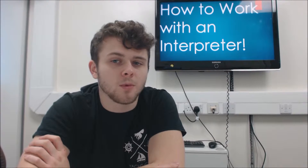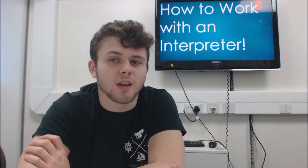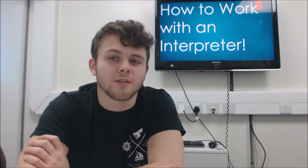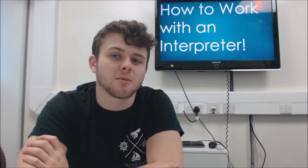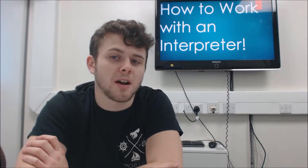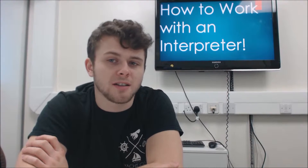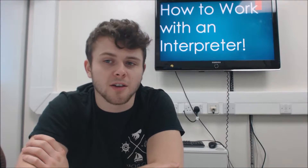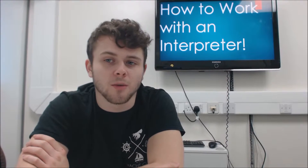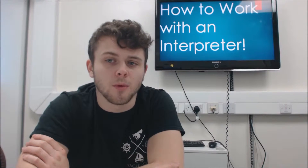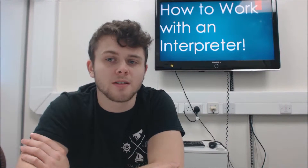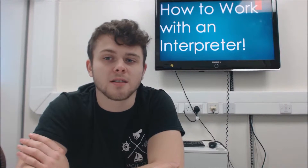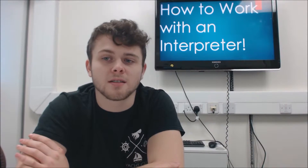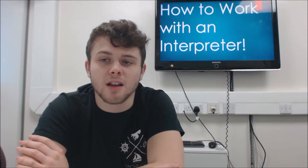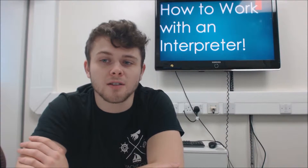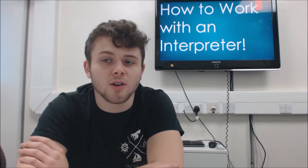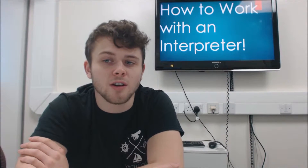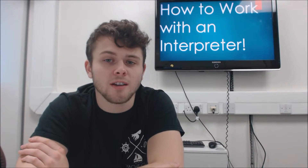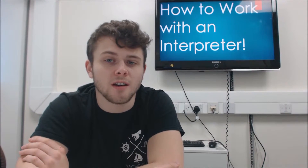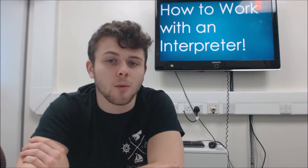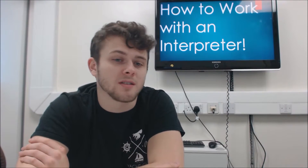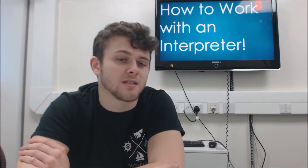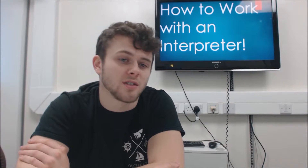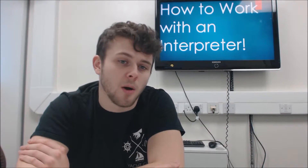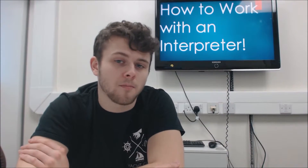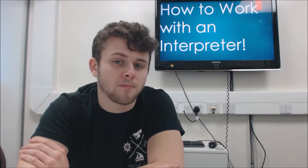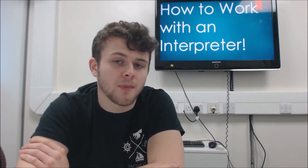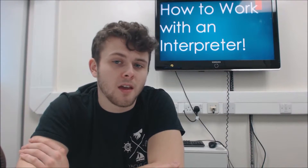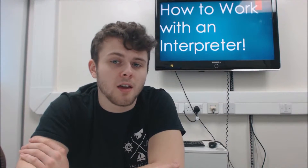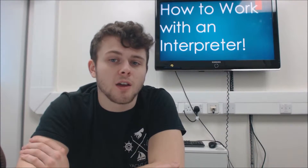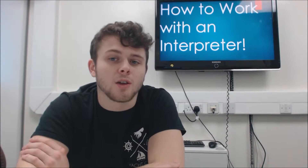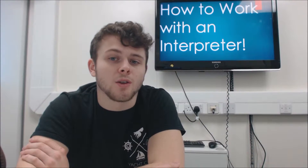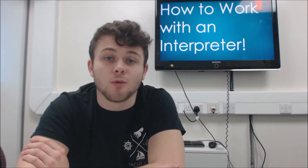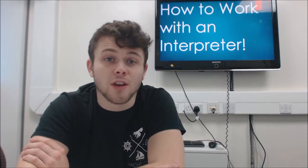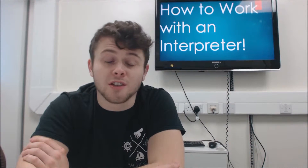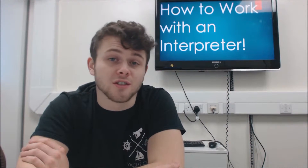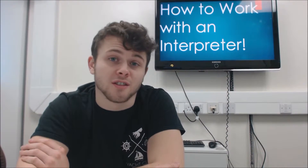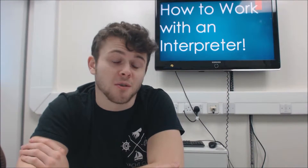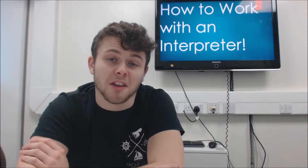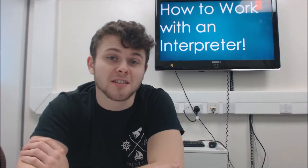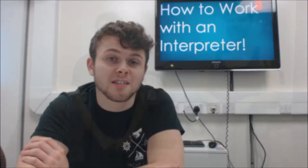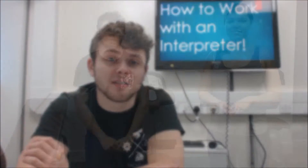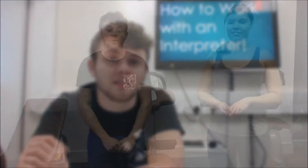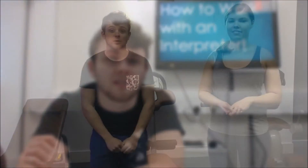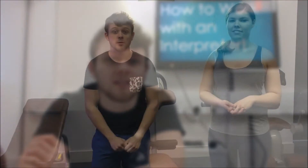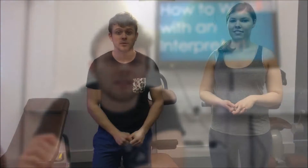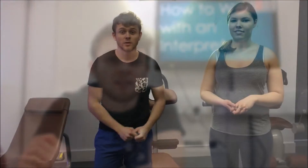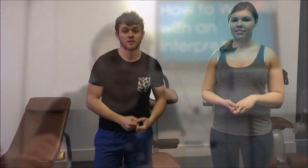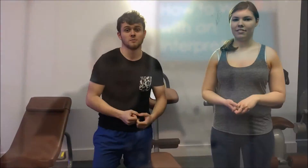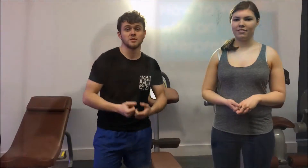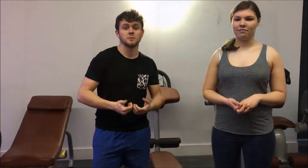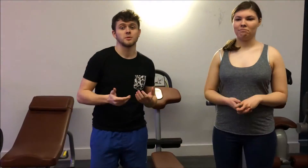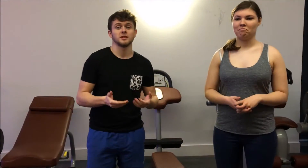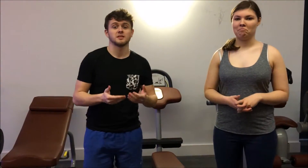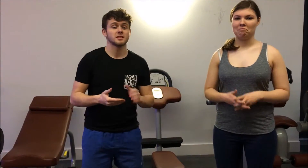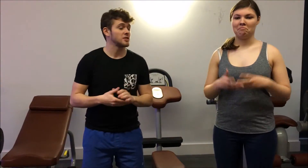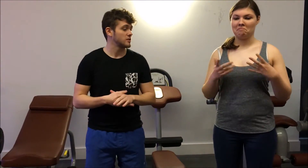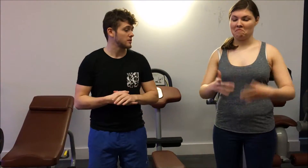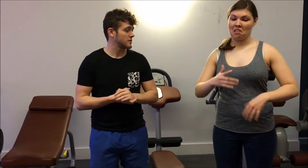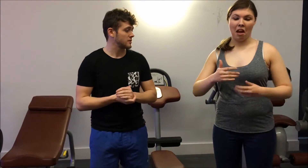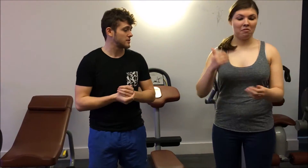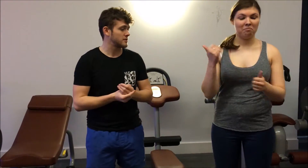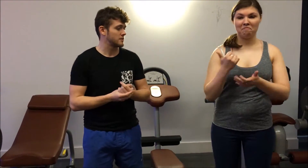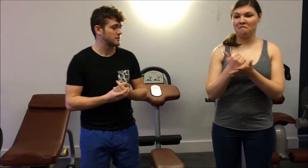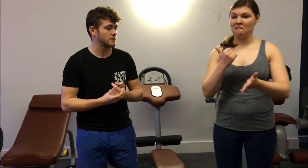next tip will give you some idea on when to start talking and when to stop. You really shouldn't do this. Right, so we've done a really brilliant